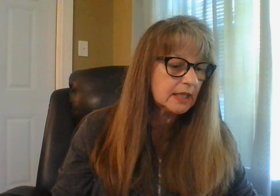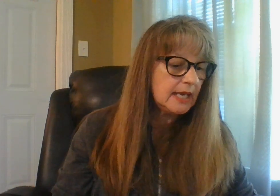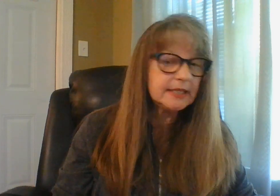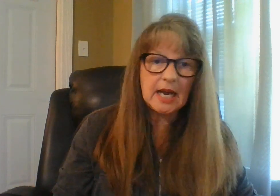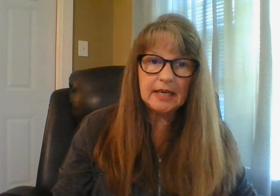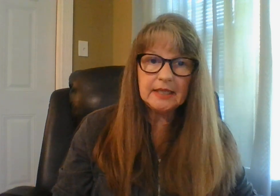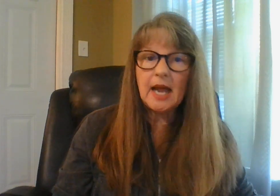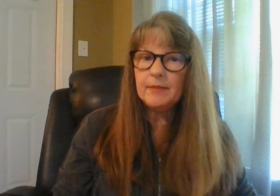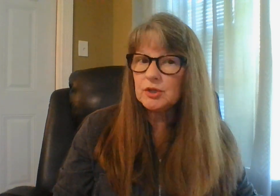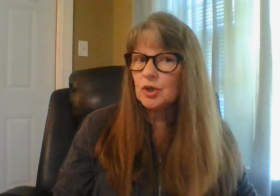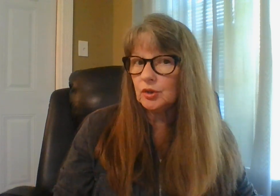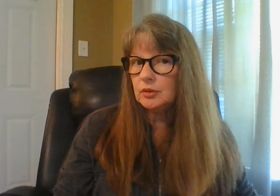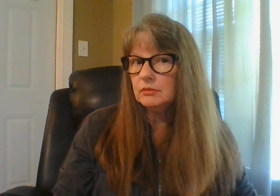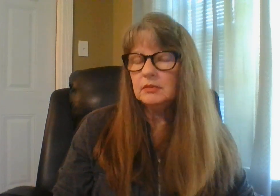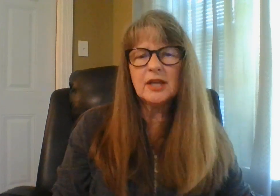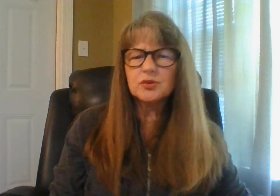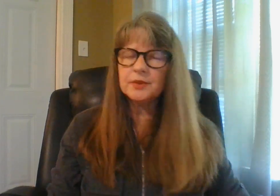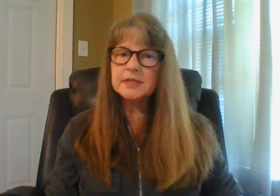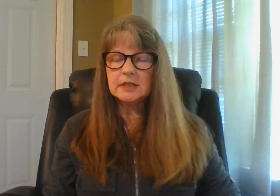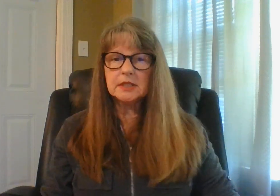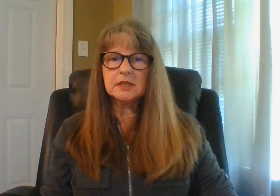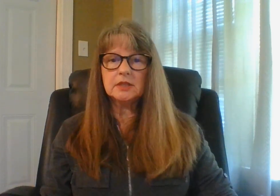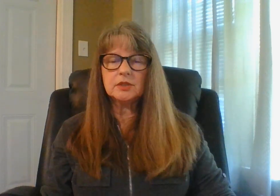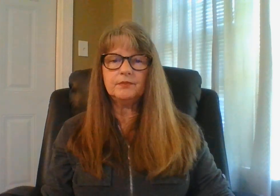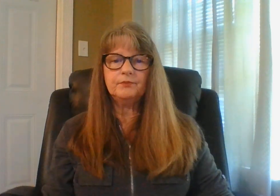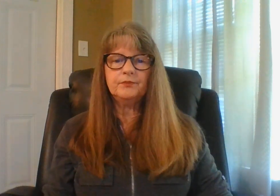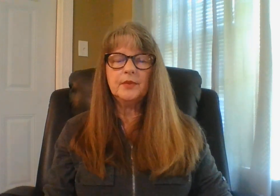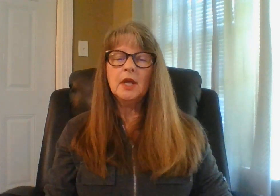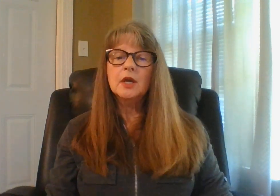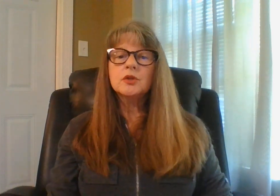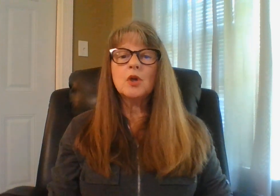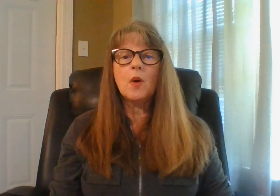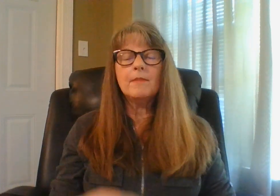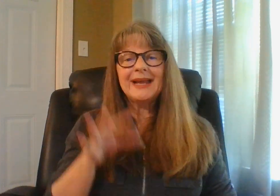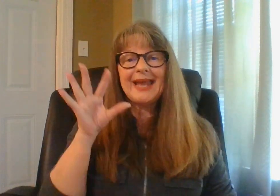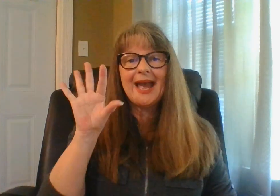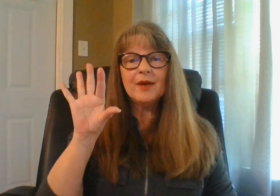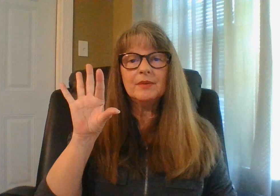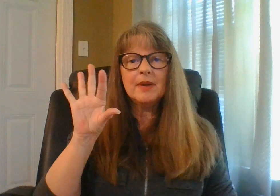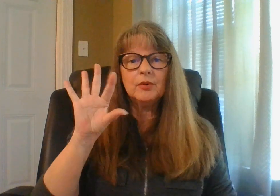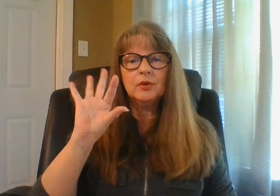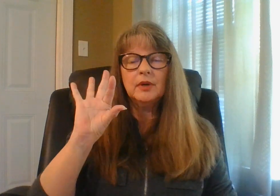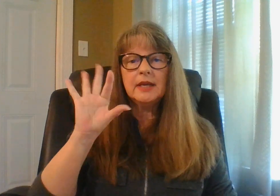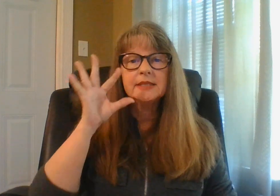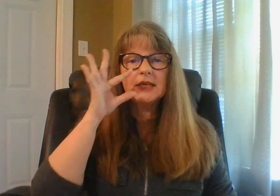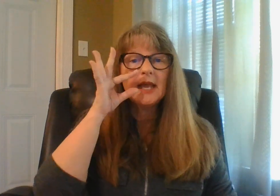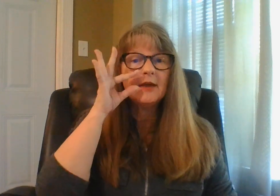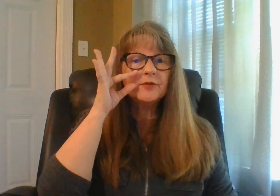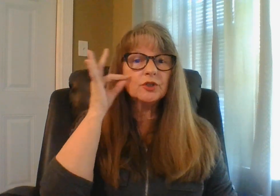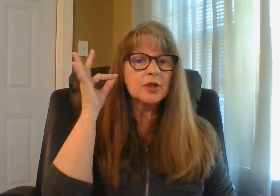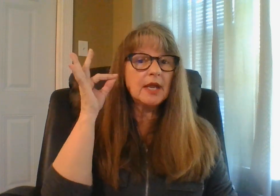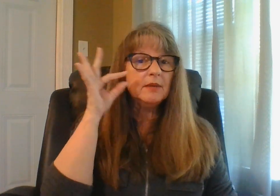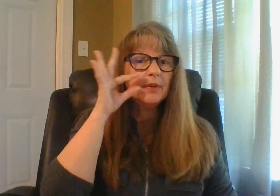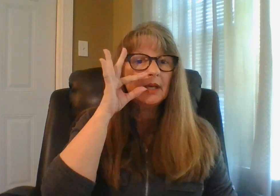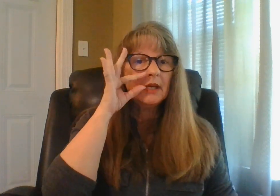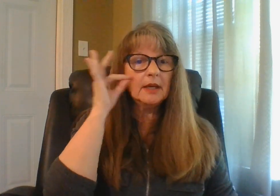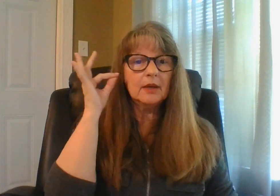and died. I miss her. That's 3 sentences. So my cat, remember, it's an F shape,